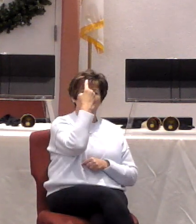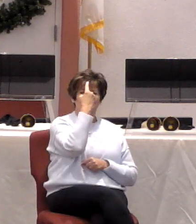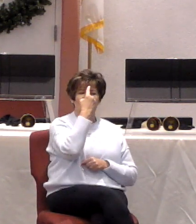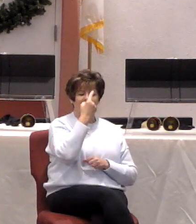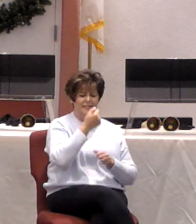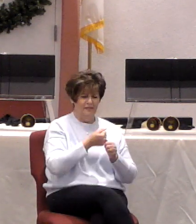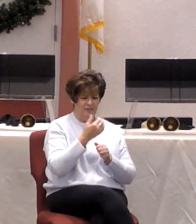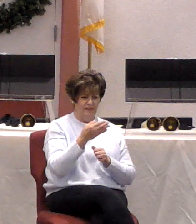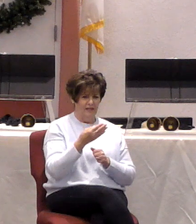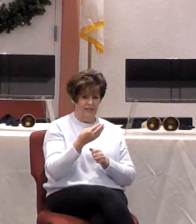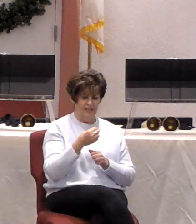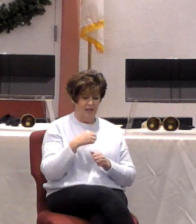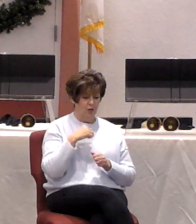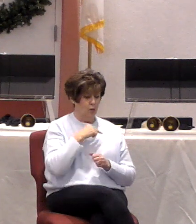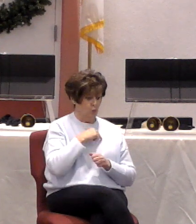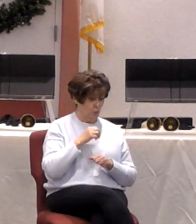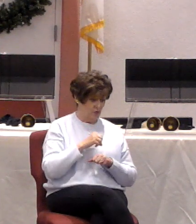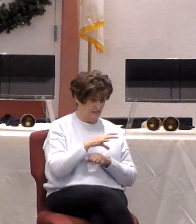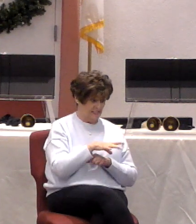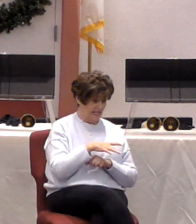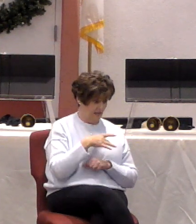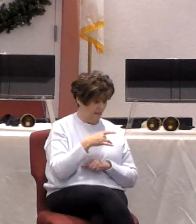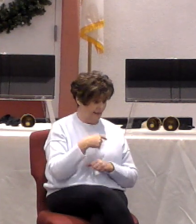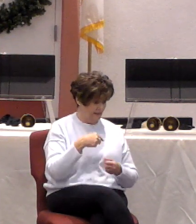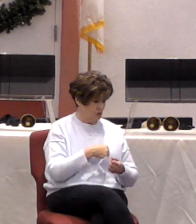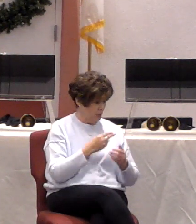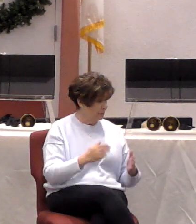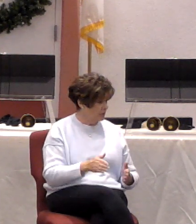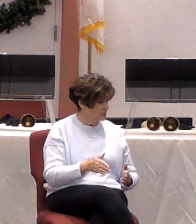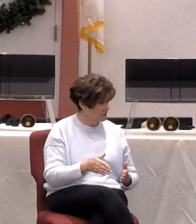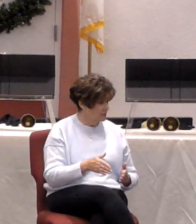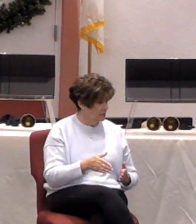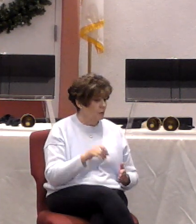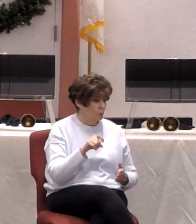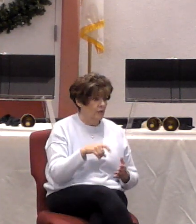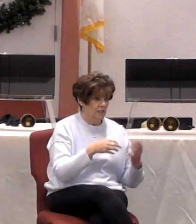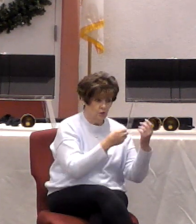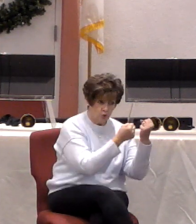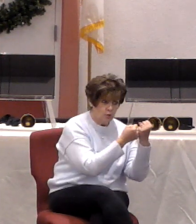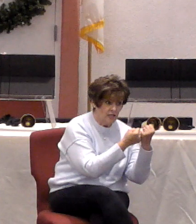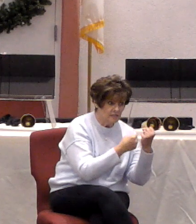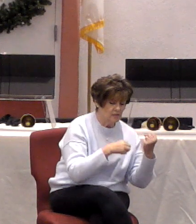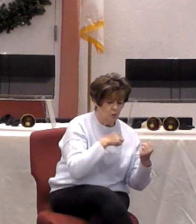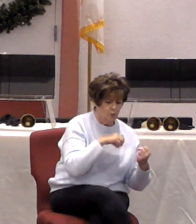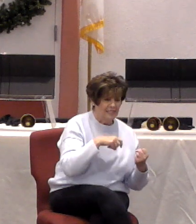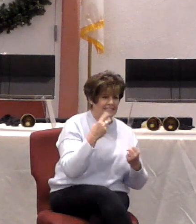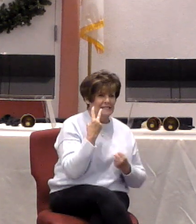we're also sent. We are to tell others, we're to go see for ourselves, and then once we know it,